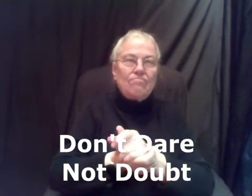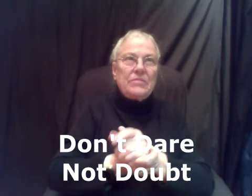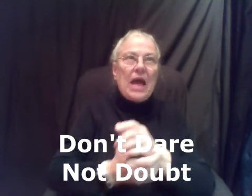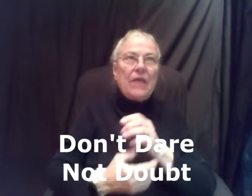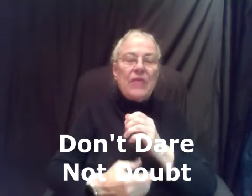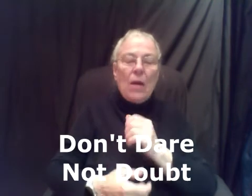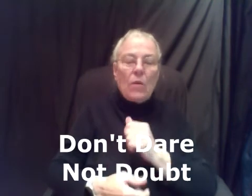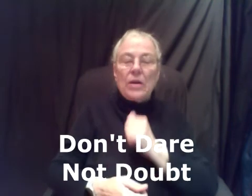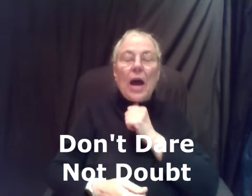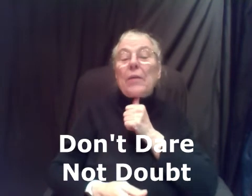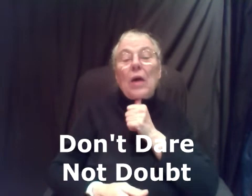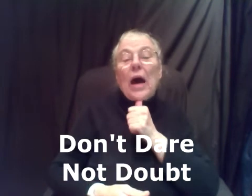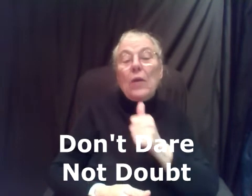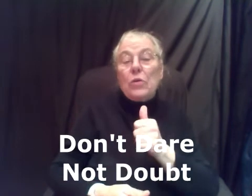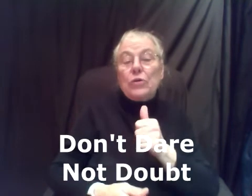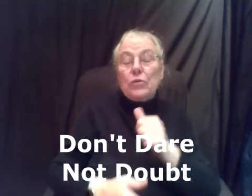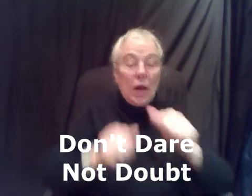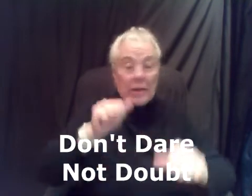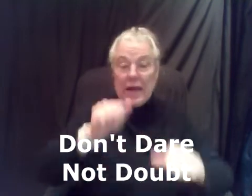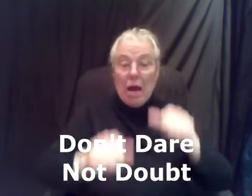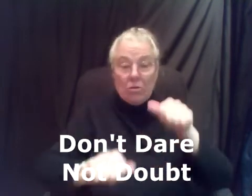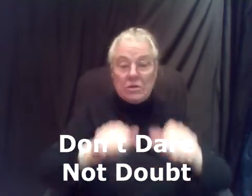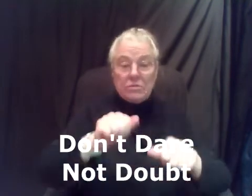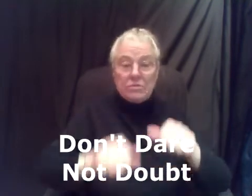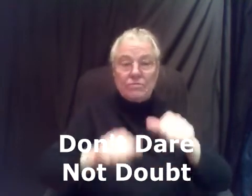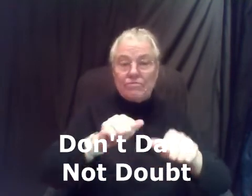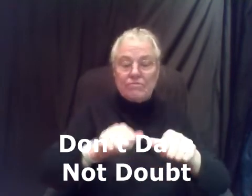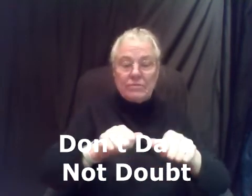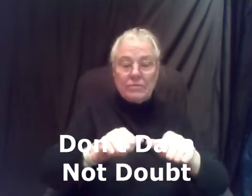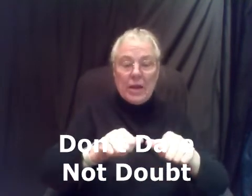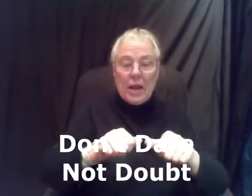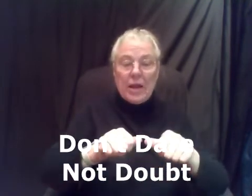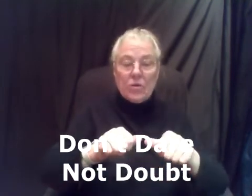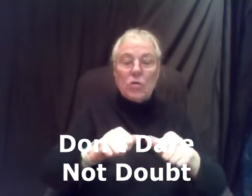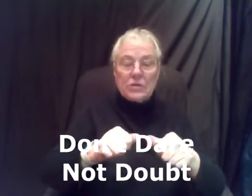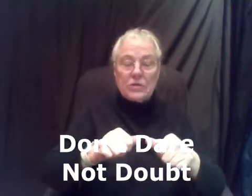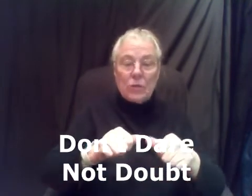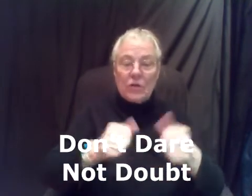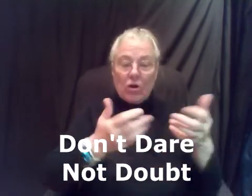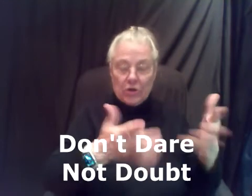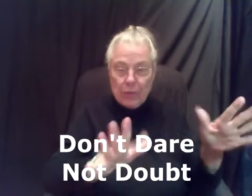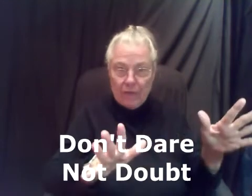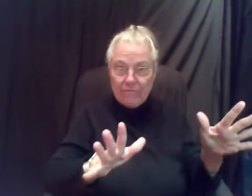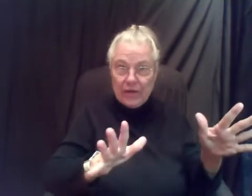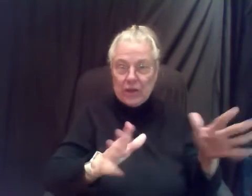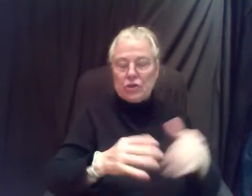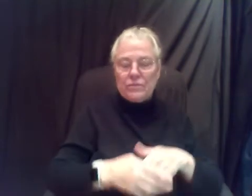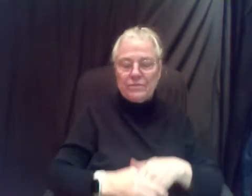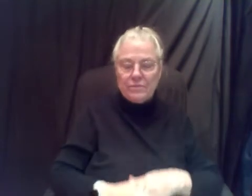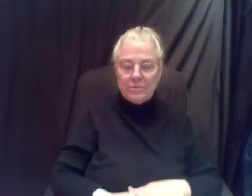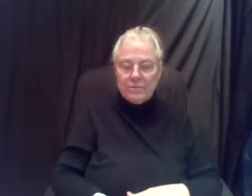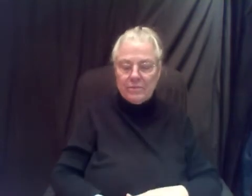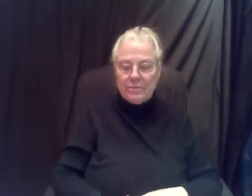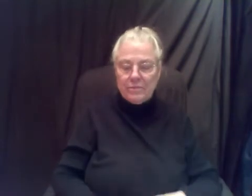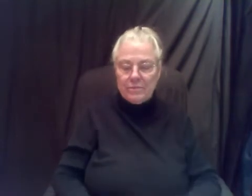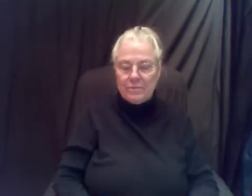at that one, I would do not doubt. And of course, then we've talked about finish.